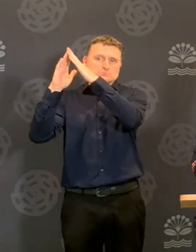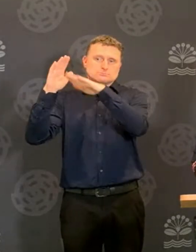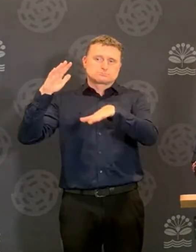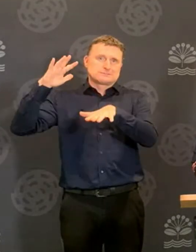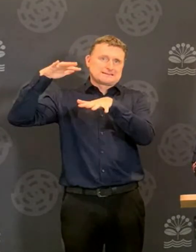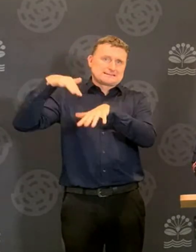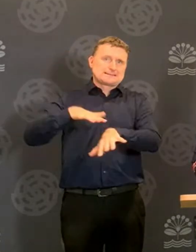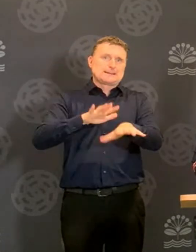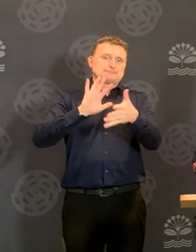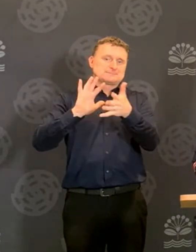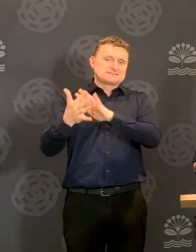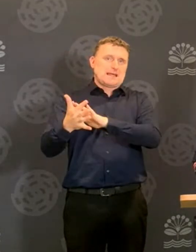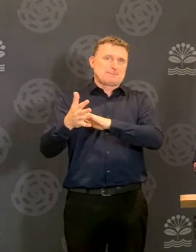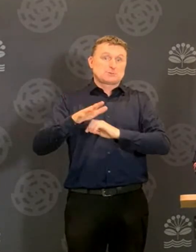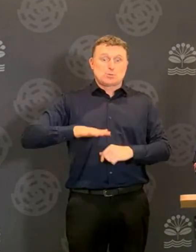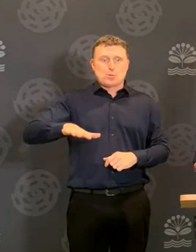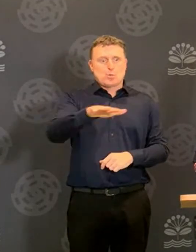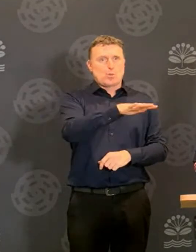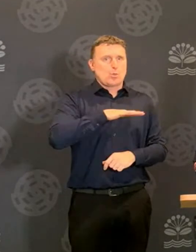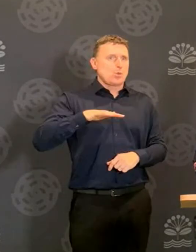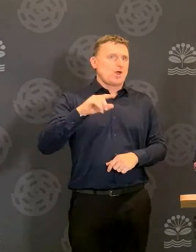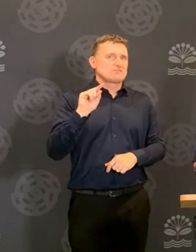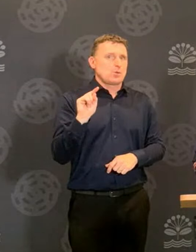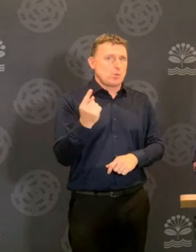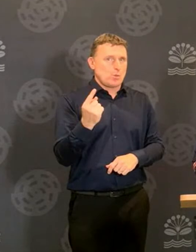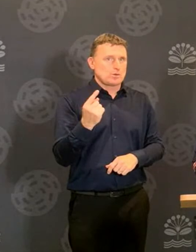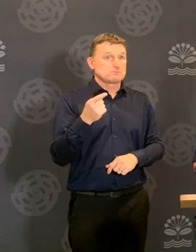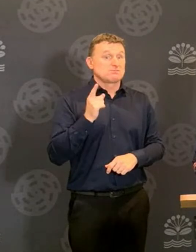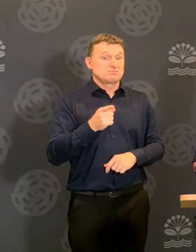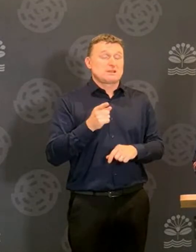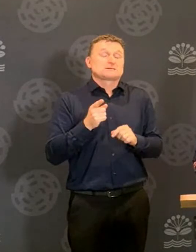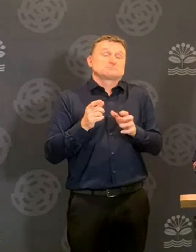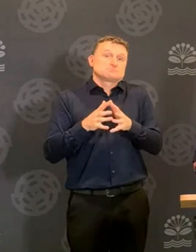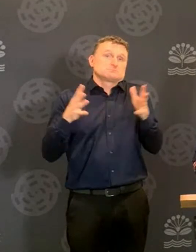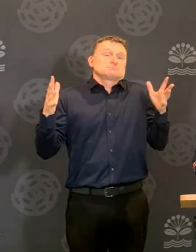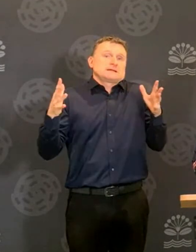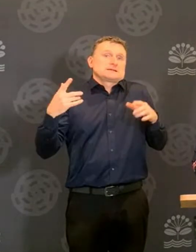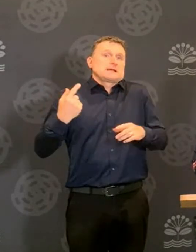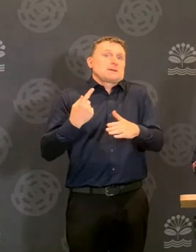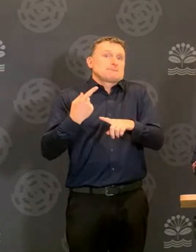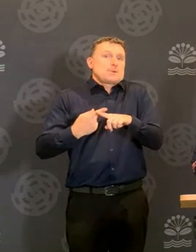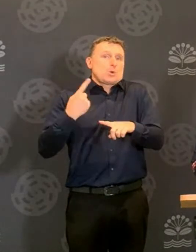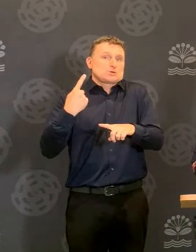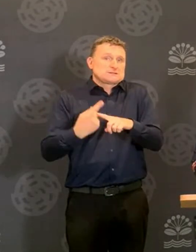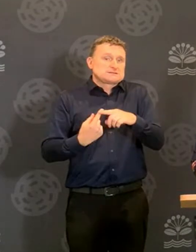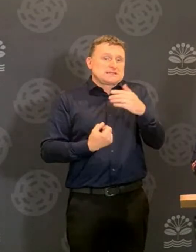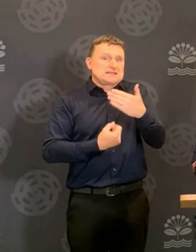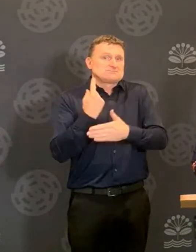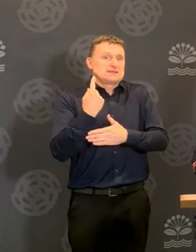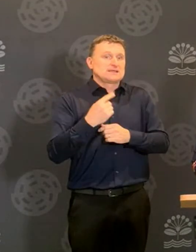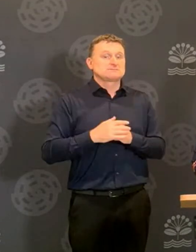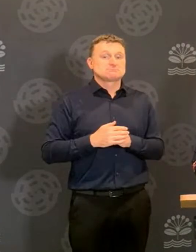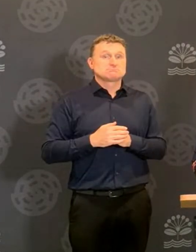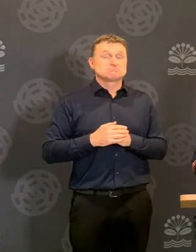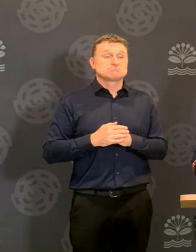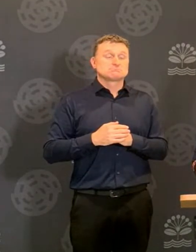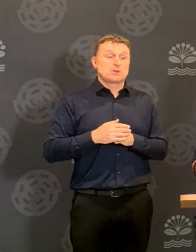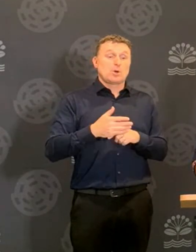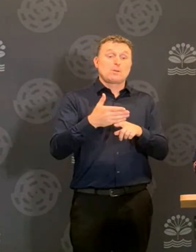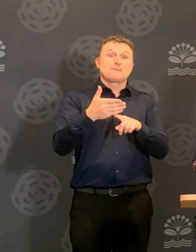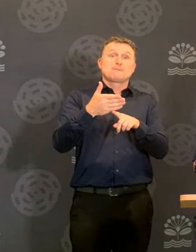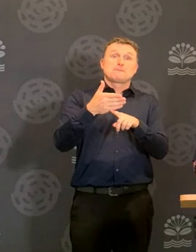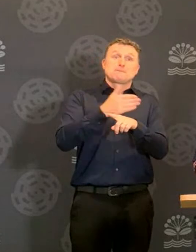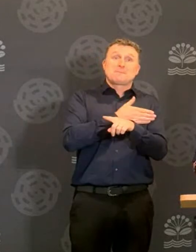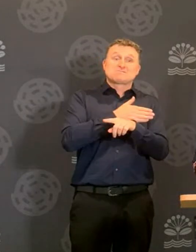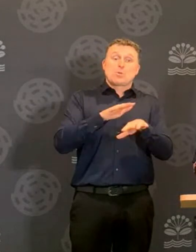across the vast extent of Auckland. So it is a significant event in that regard. In terms of recovery,